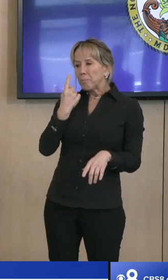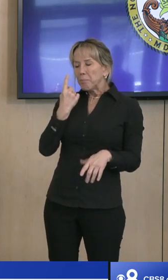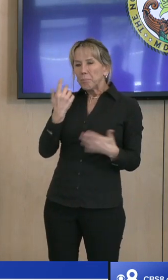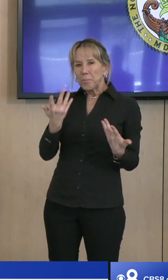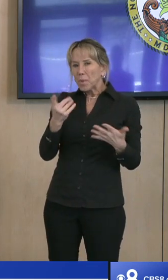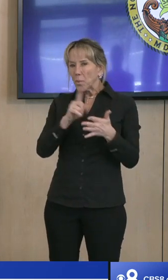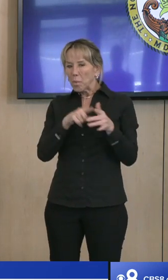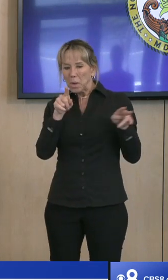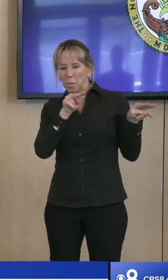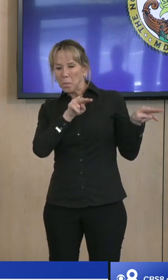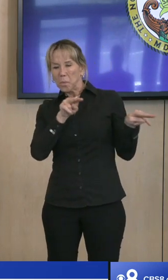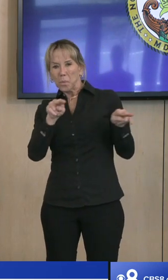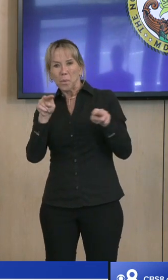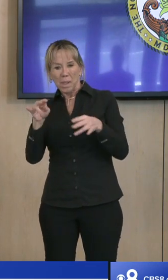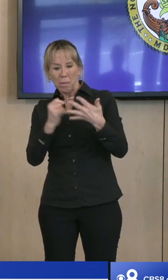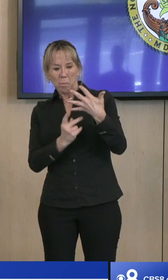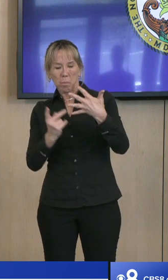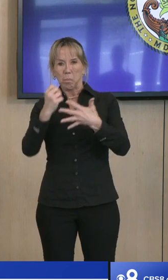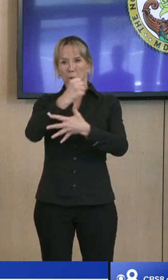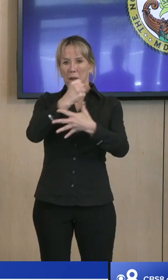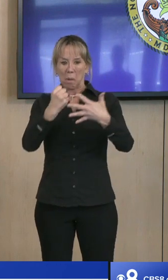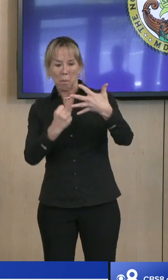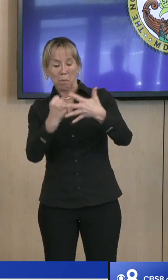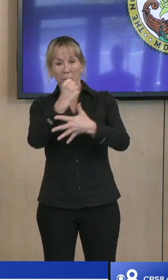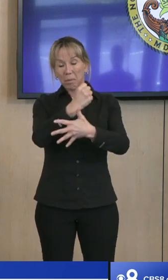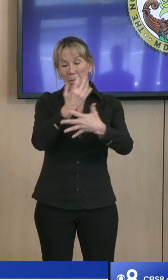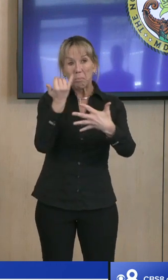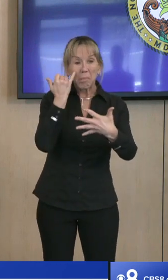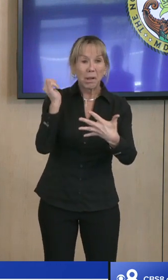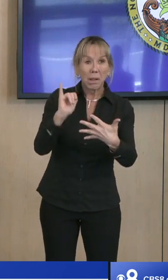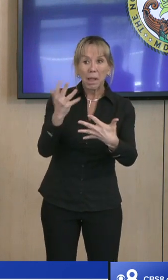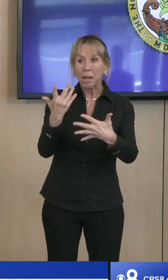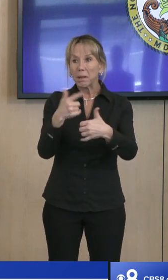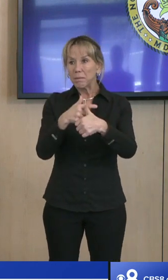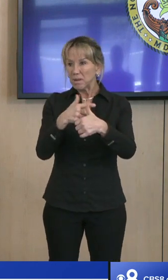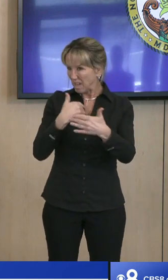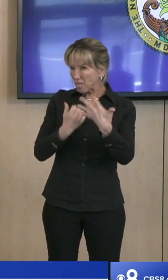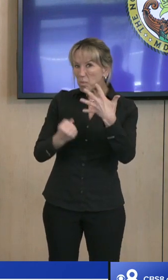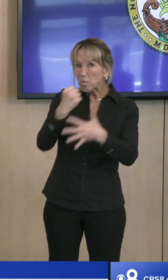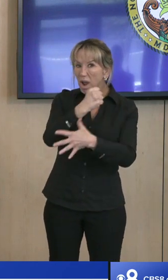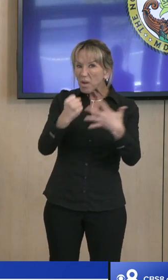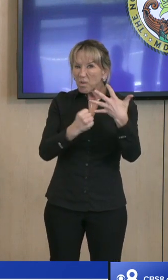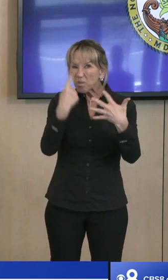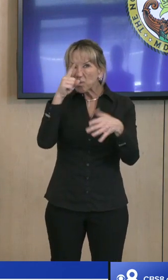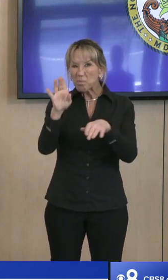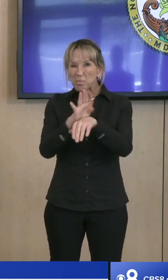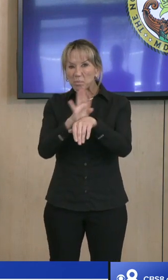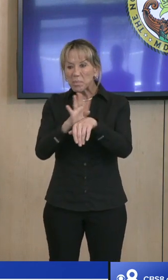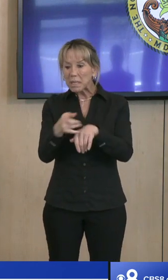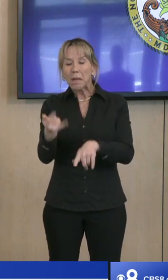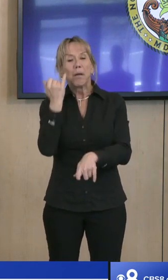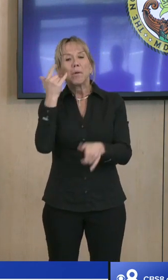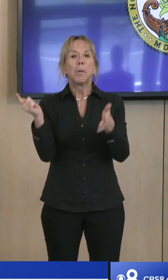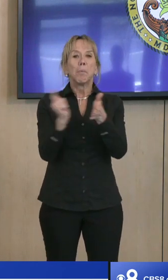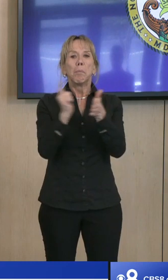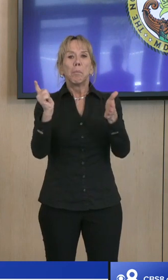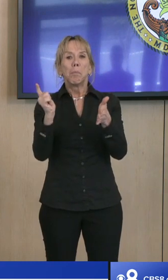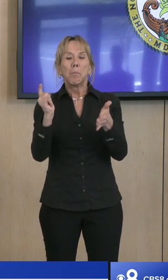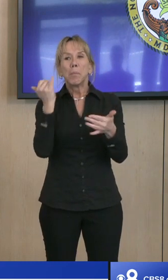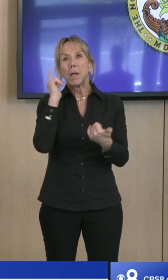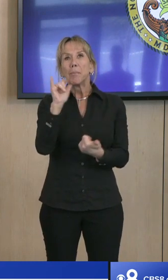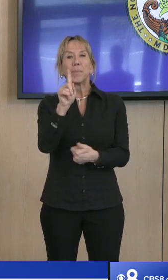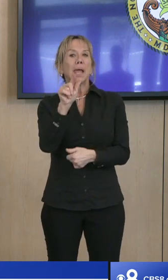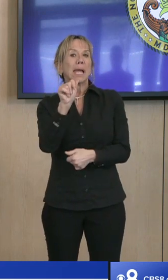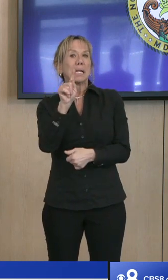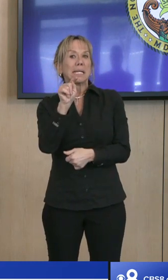businesses are you looking at as a priority? Like, are there, like, is there a priority for businesses that might be in violation? Like, would a tattoo